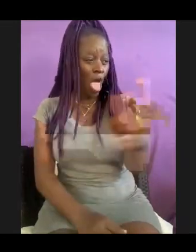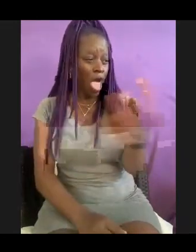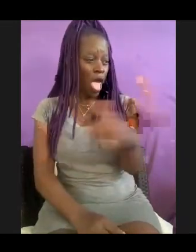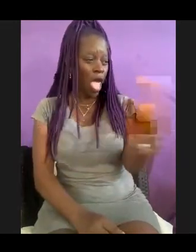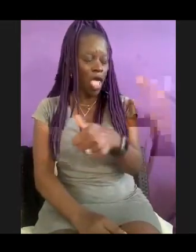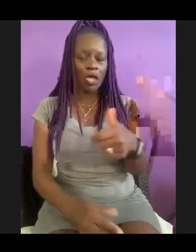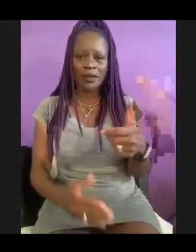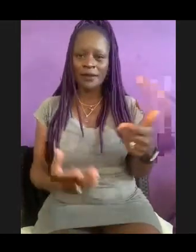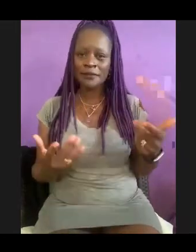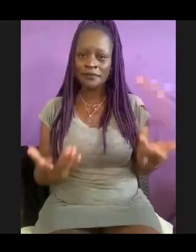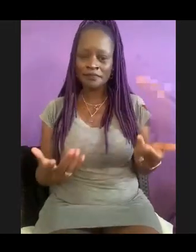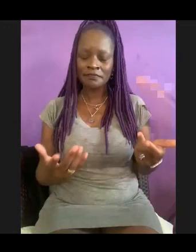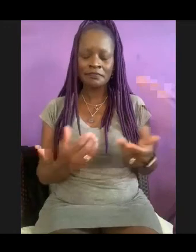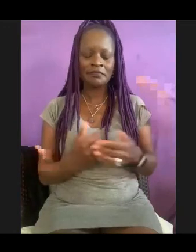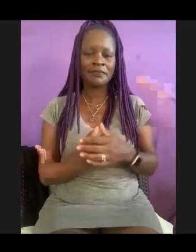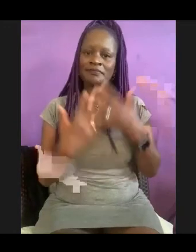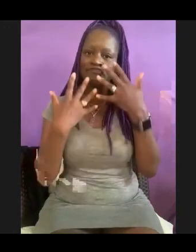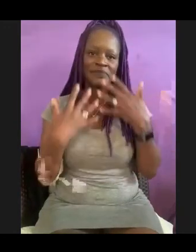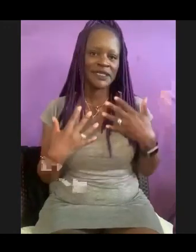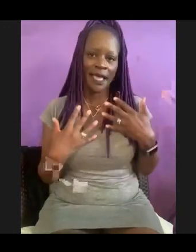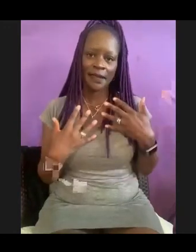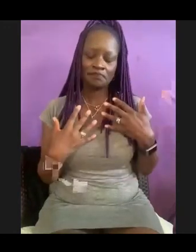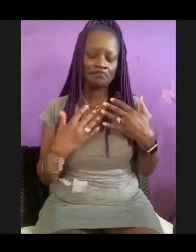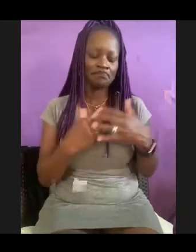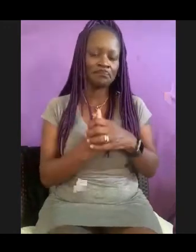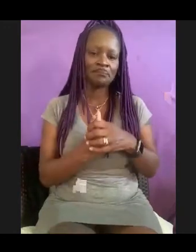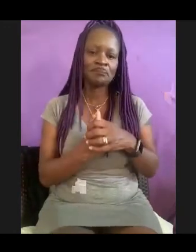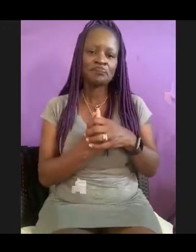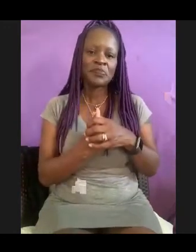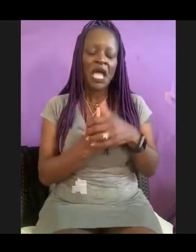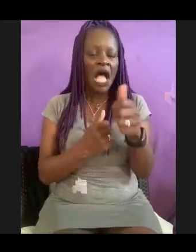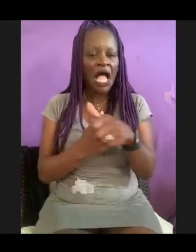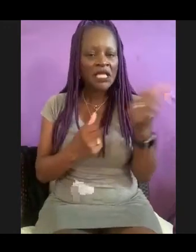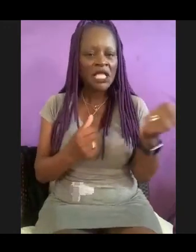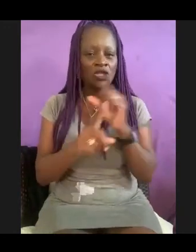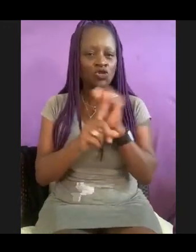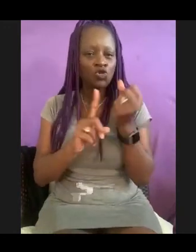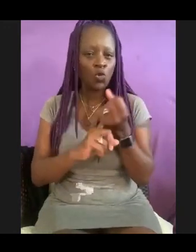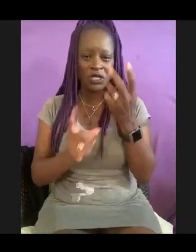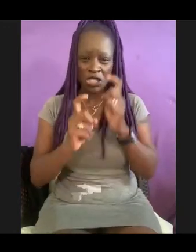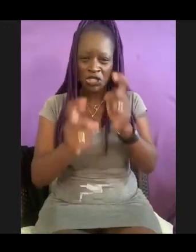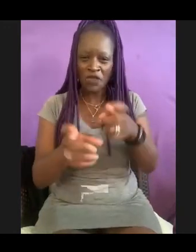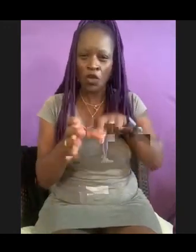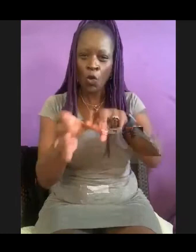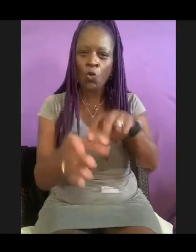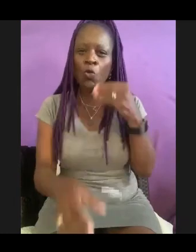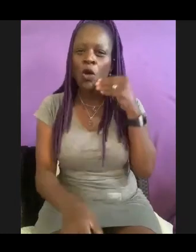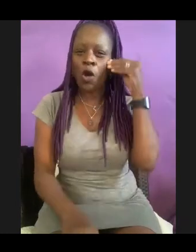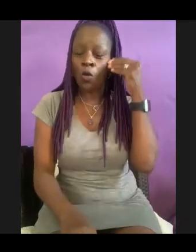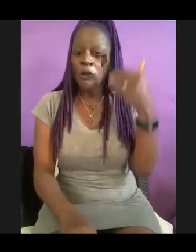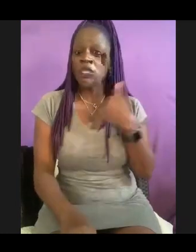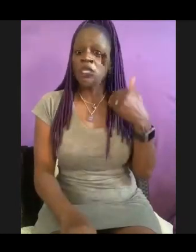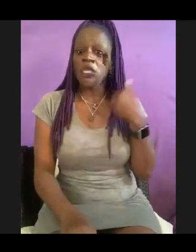Today, I'm here to talk about giving a ride home to a young woman who is